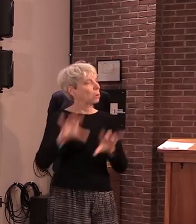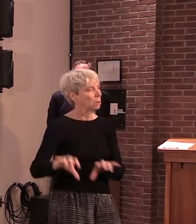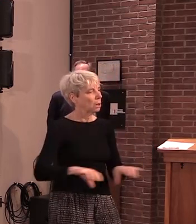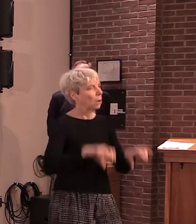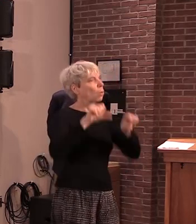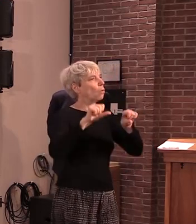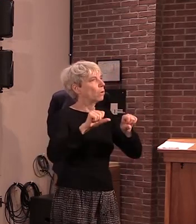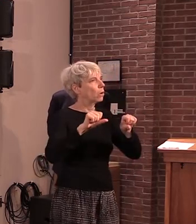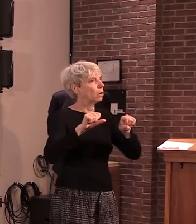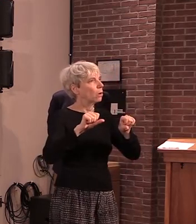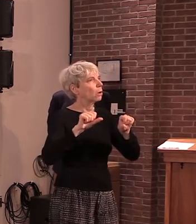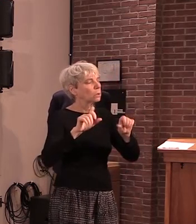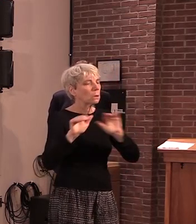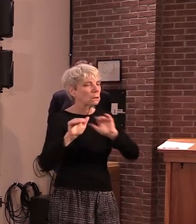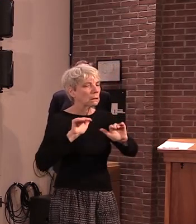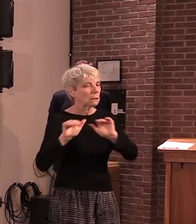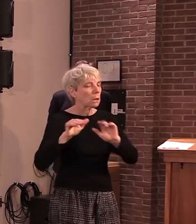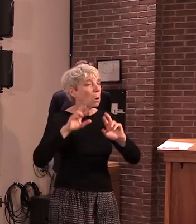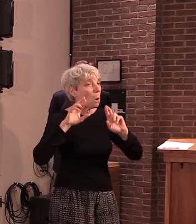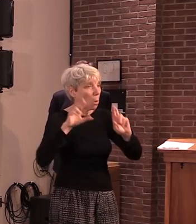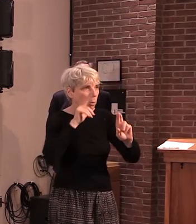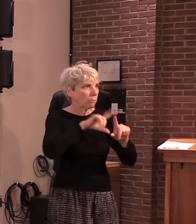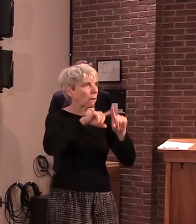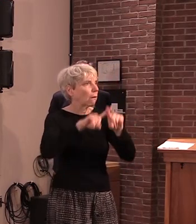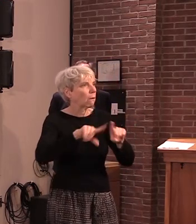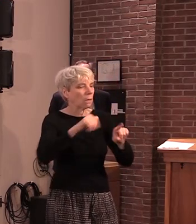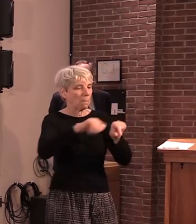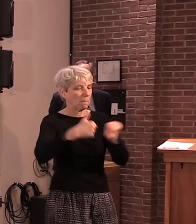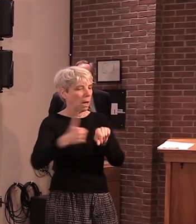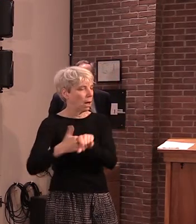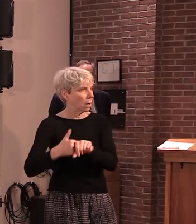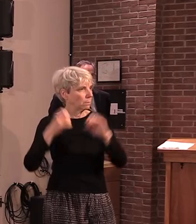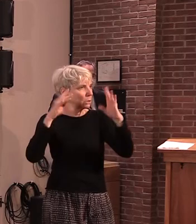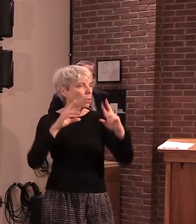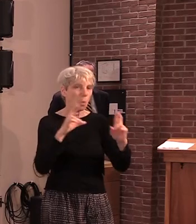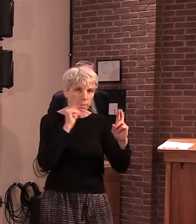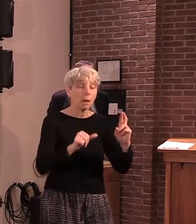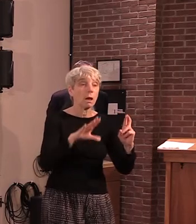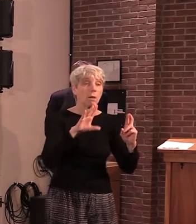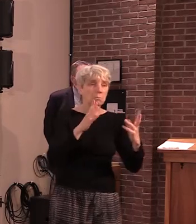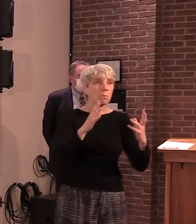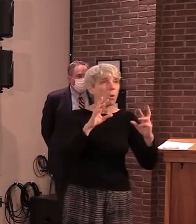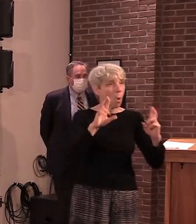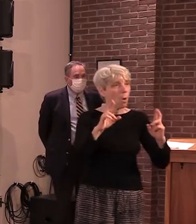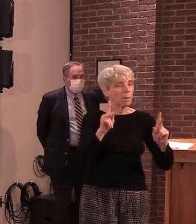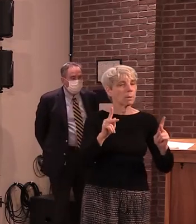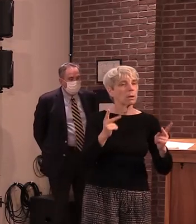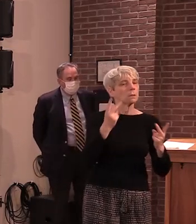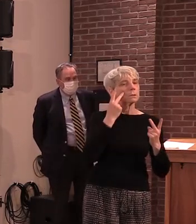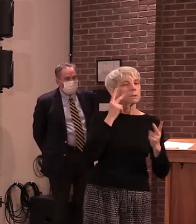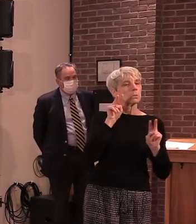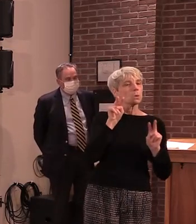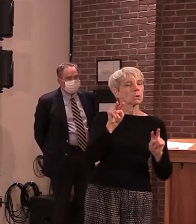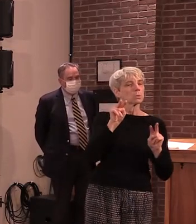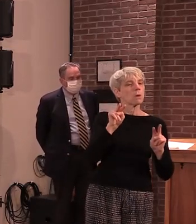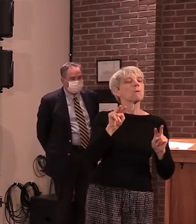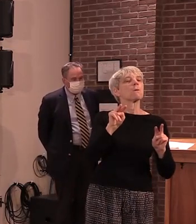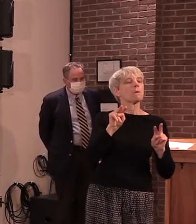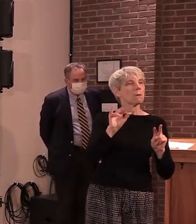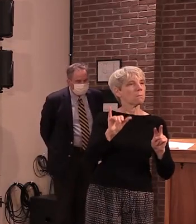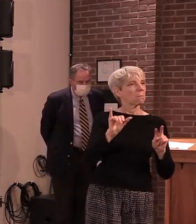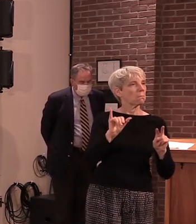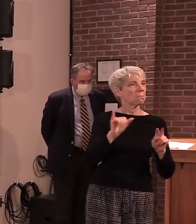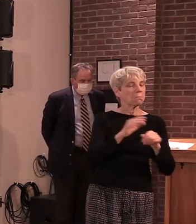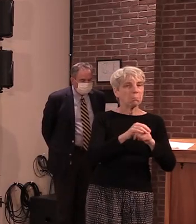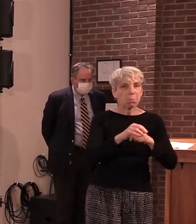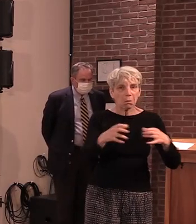not. I hope that we can move forward and then prove ourselves that this is safe for our teachers, for our kids,